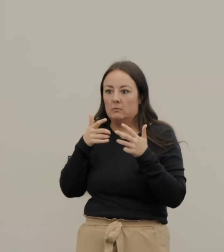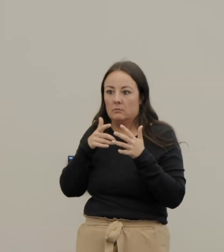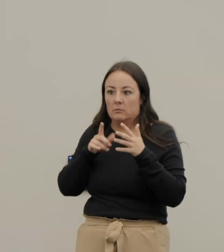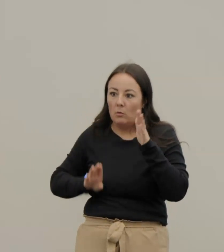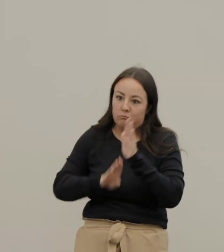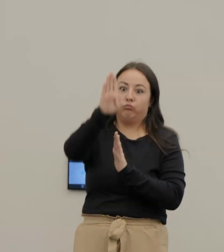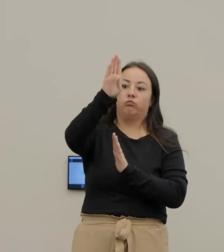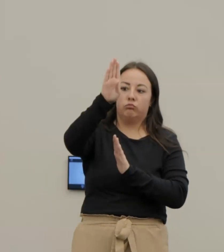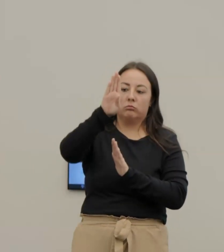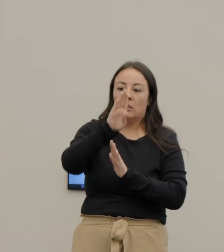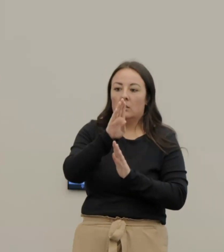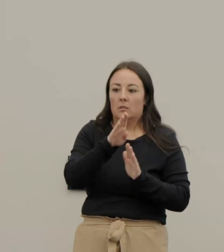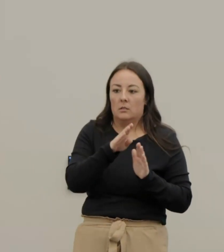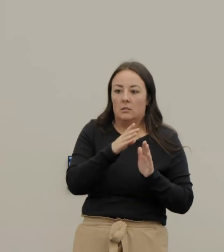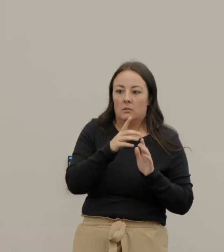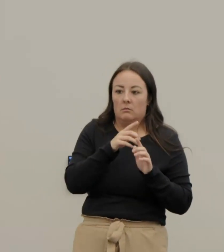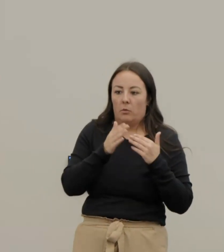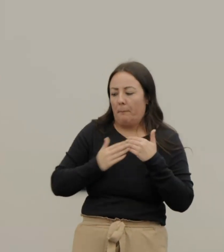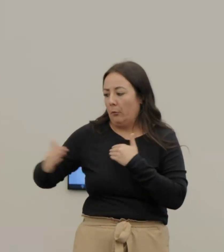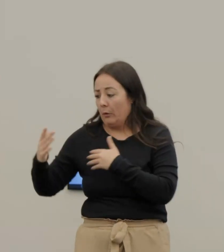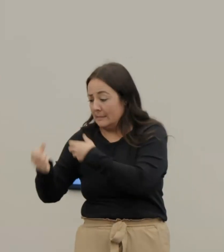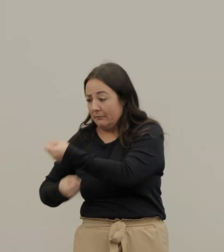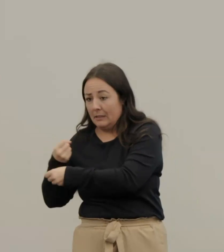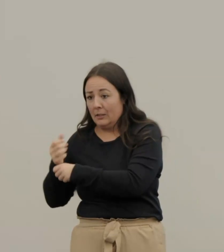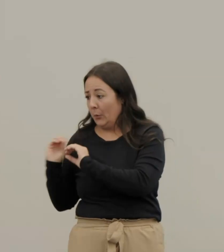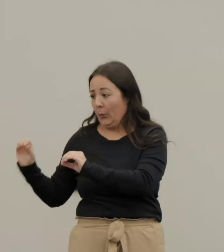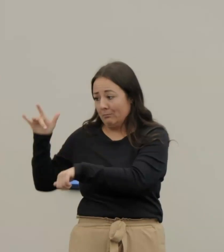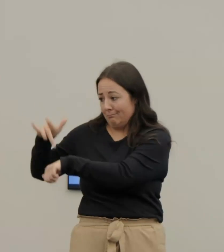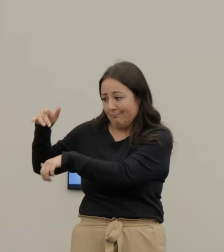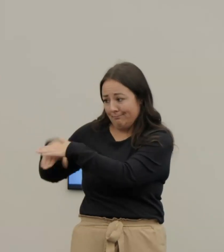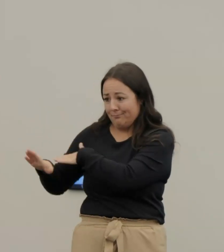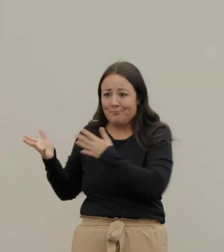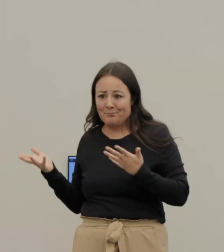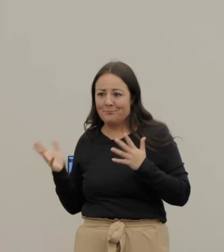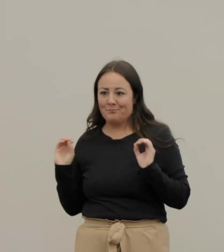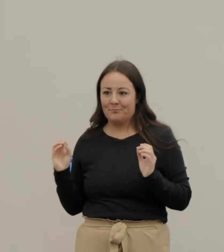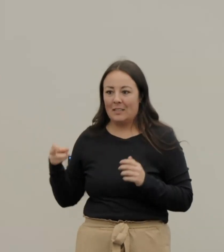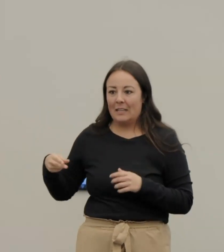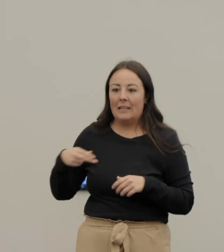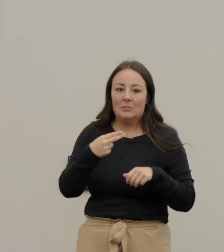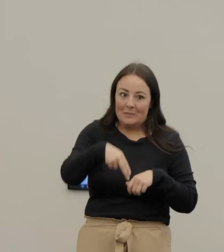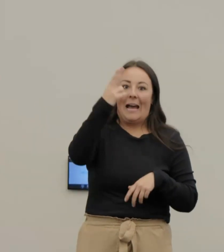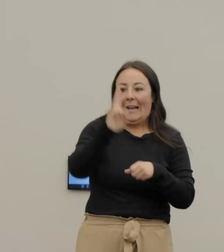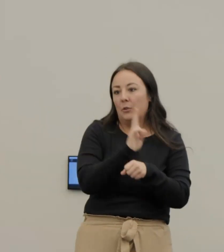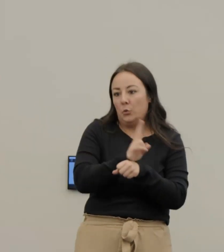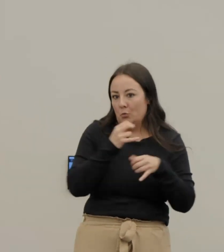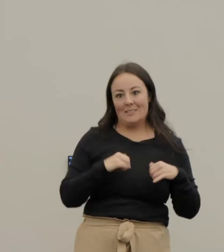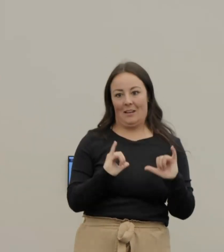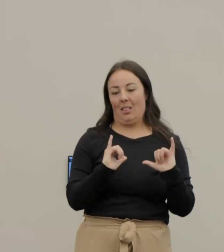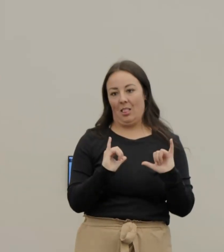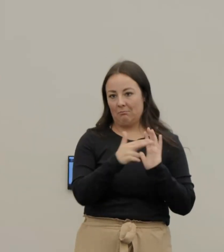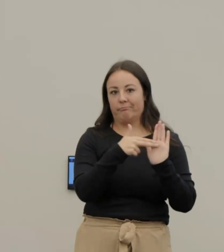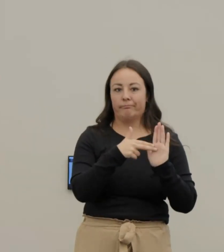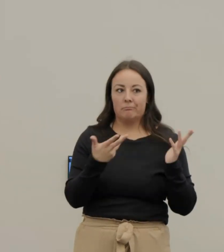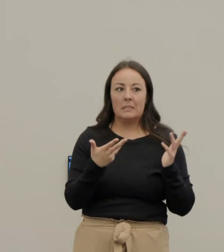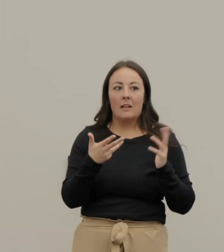year. That is still high use. Yes. We need to look Definitely. at longitudinal data. So there's no answer. This is not, and